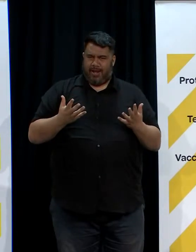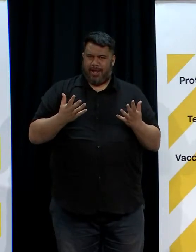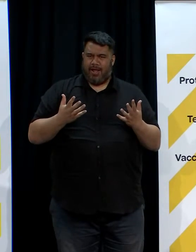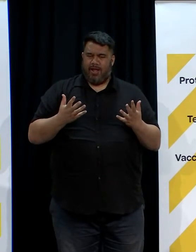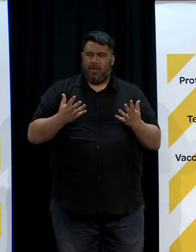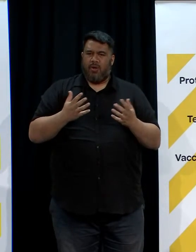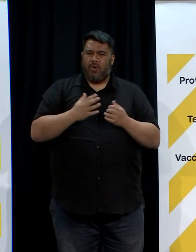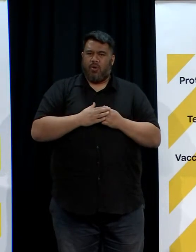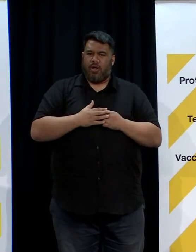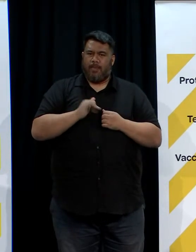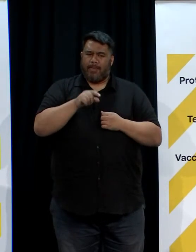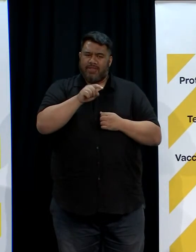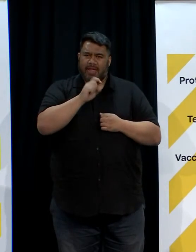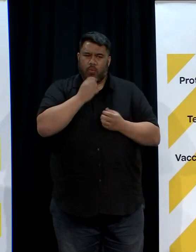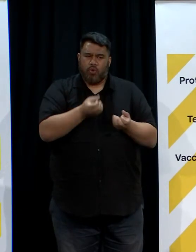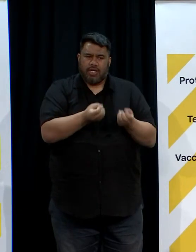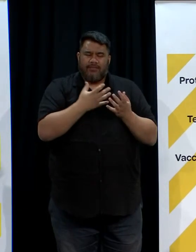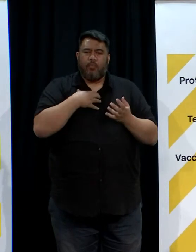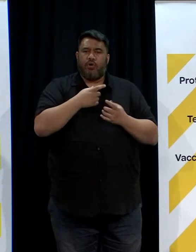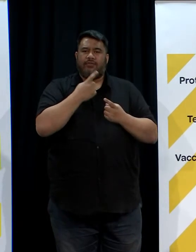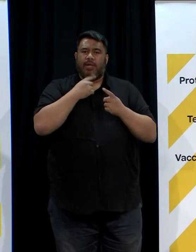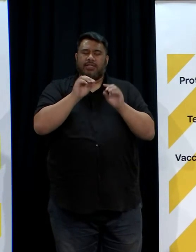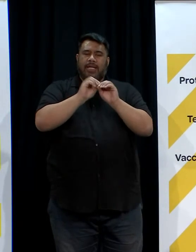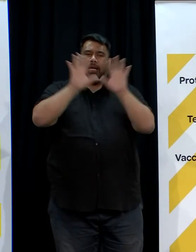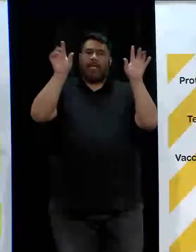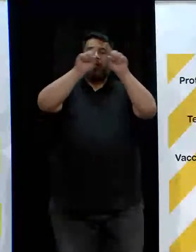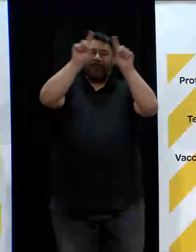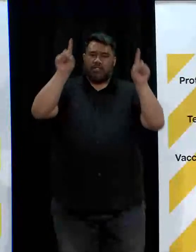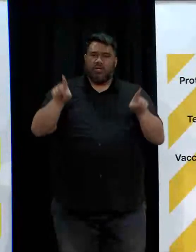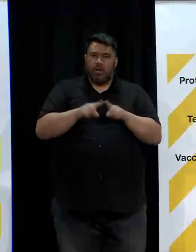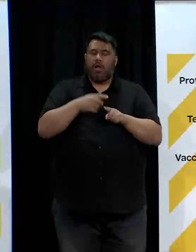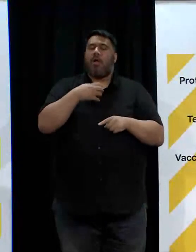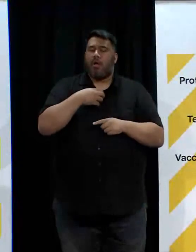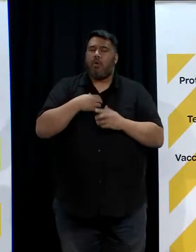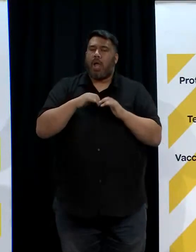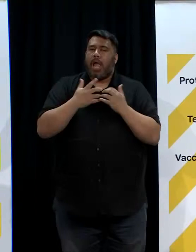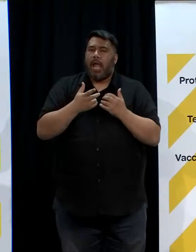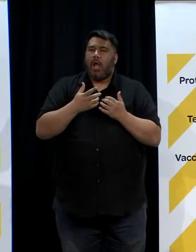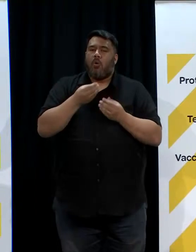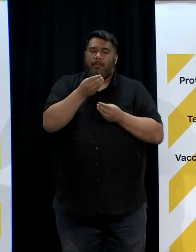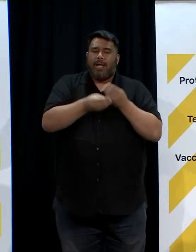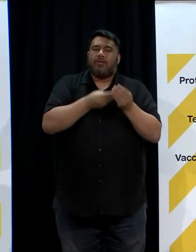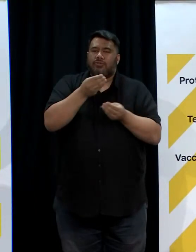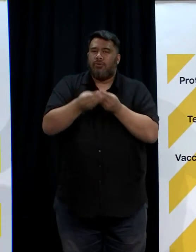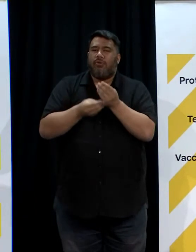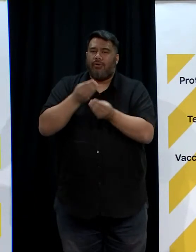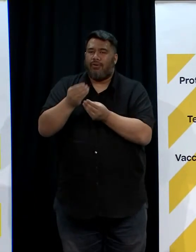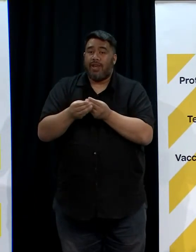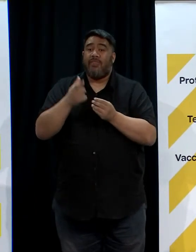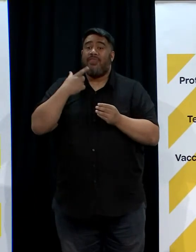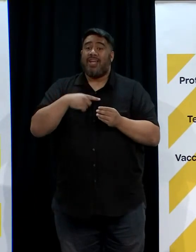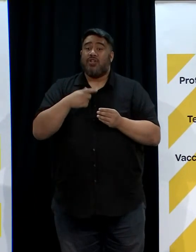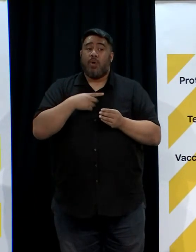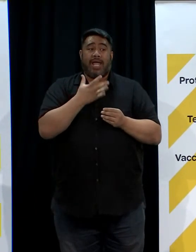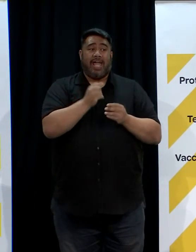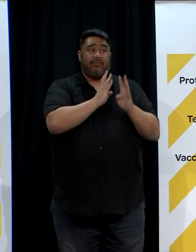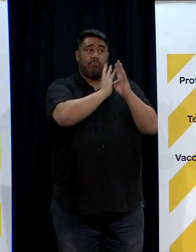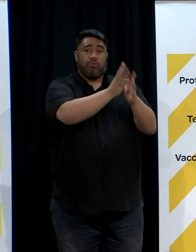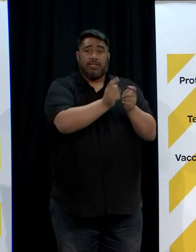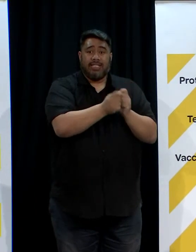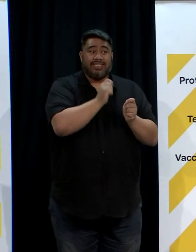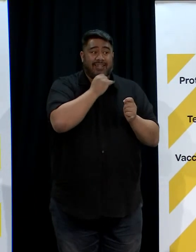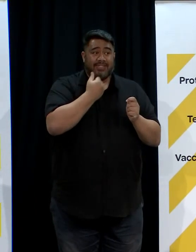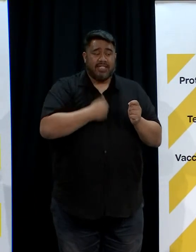potential chains of transmission. So by far the best way to do this is to do the surveillance testing and the testing of people who are